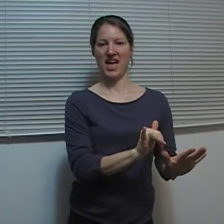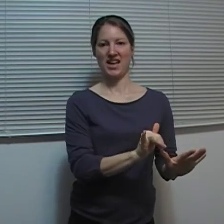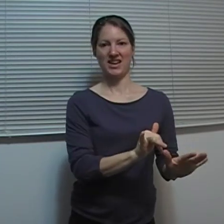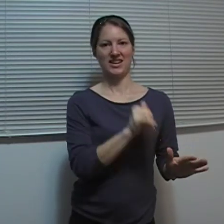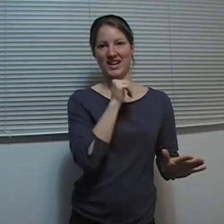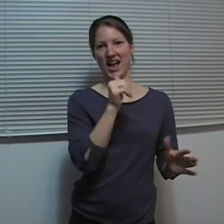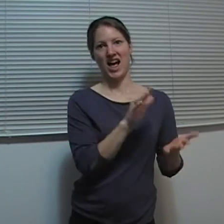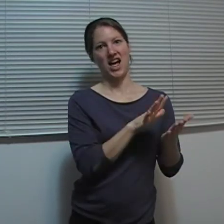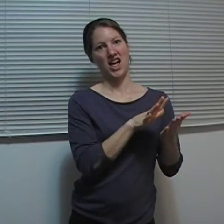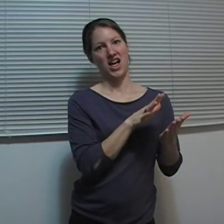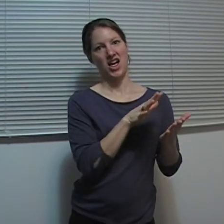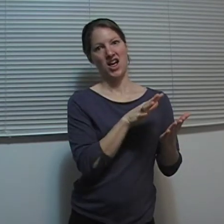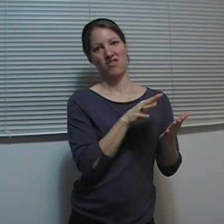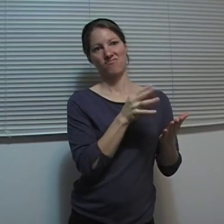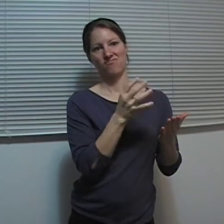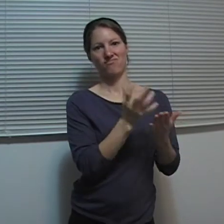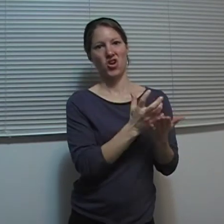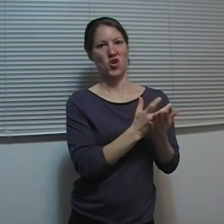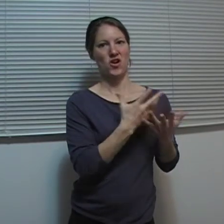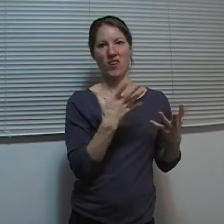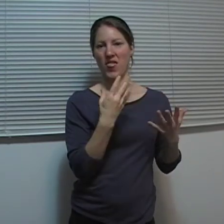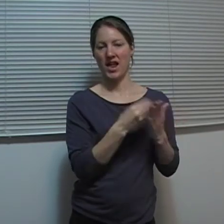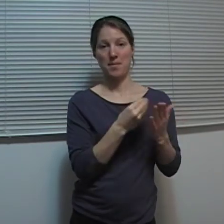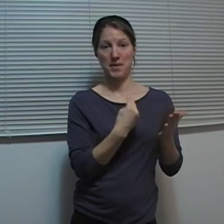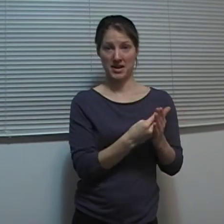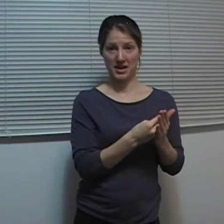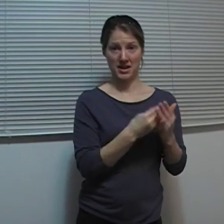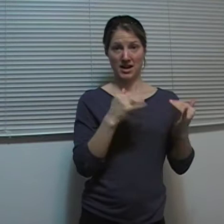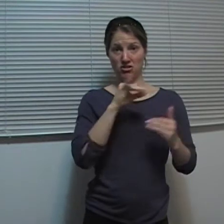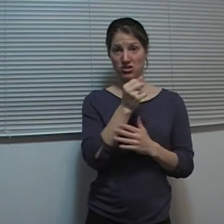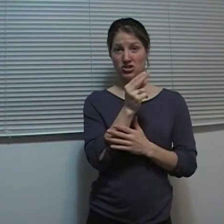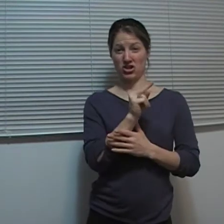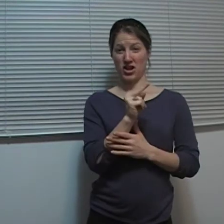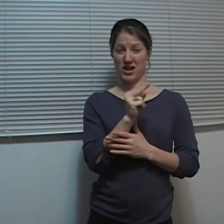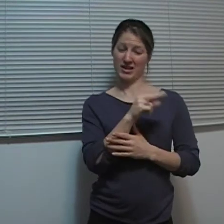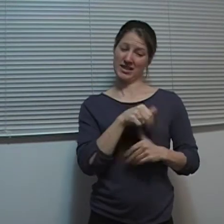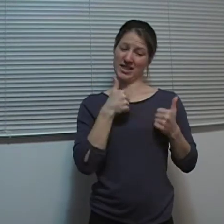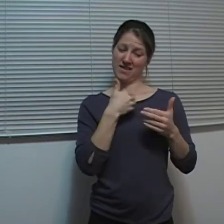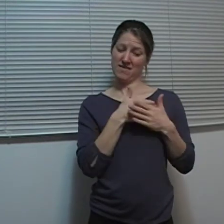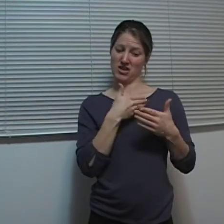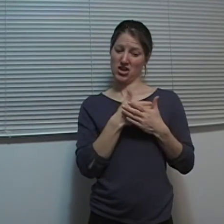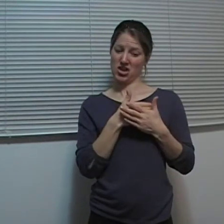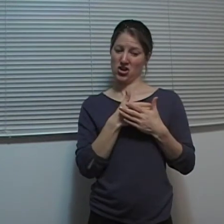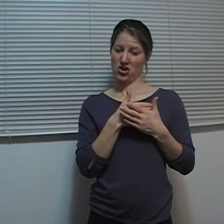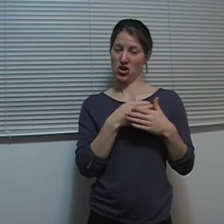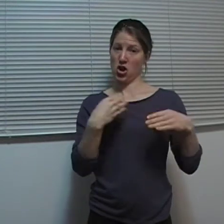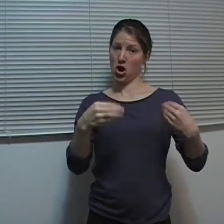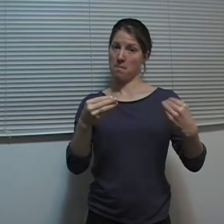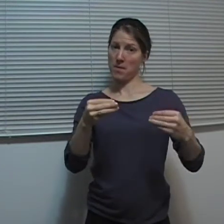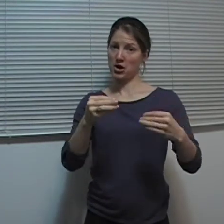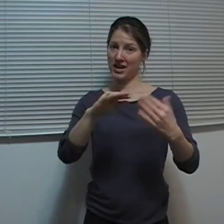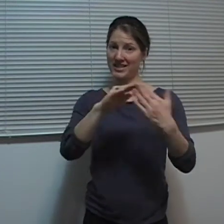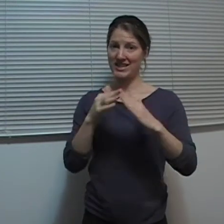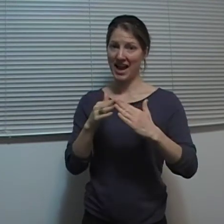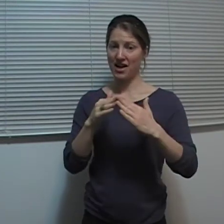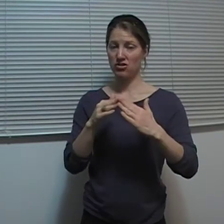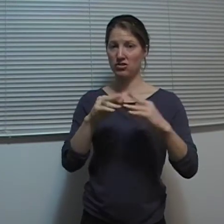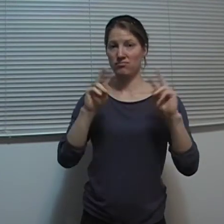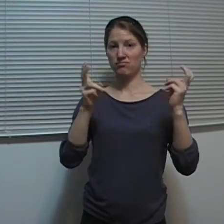market town called Stratford. Now, I know we're talking about 1550, but the important thing is, in terms of